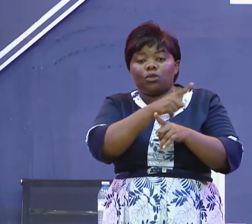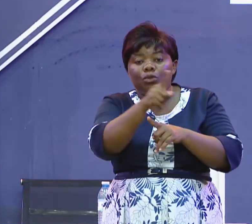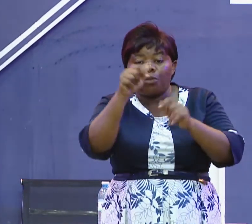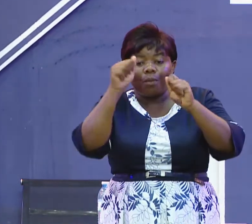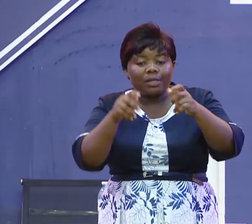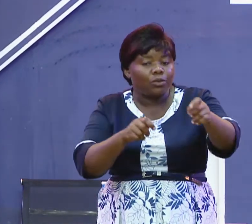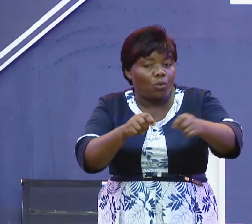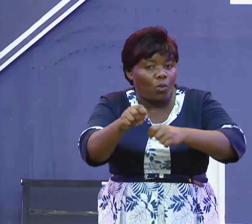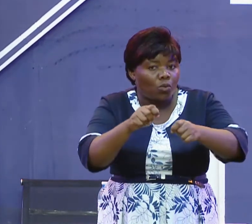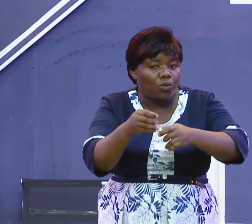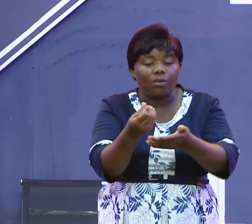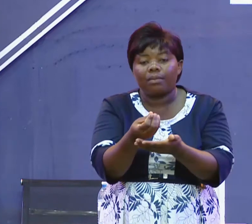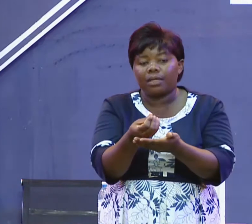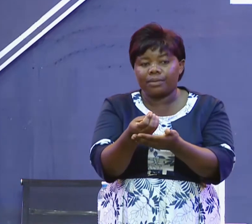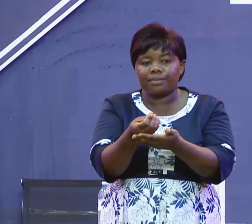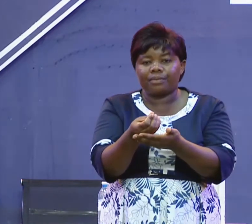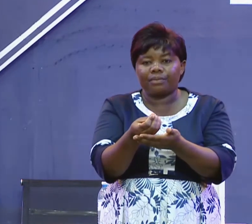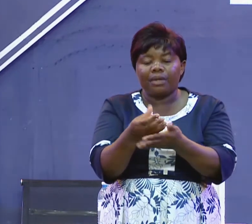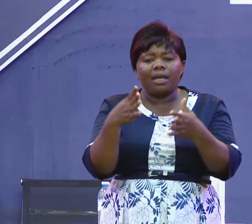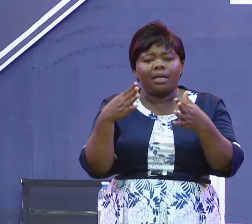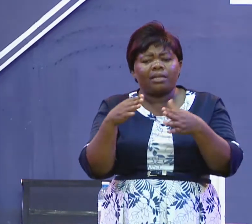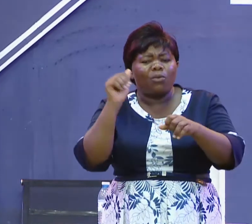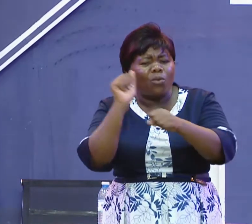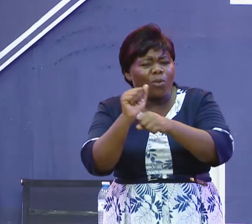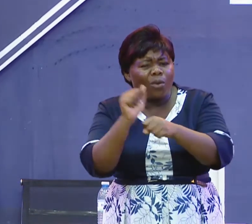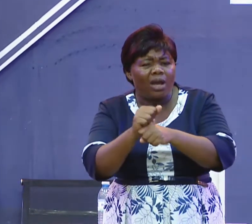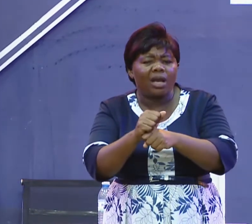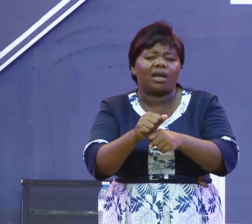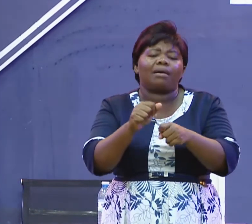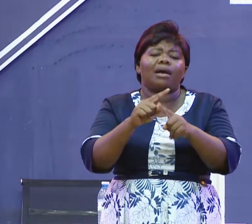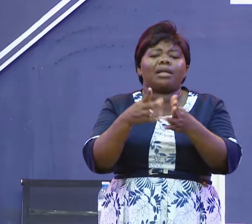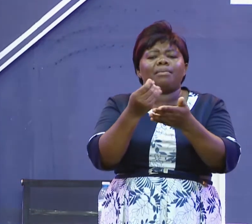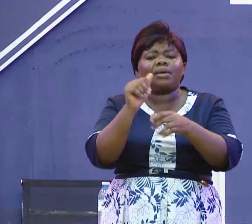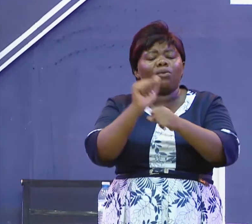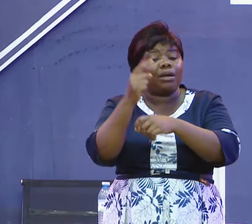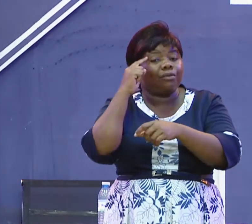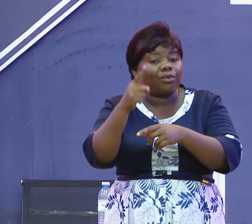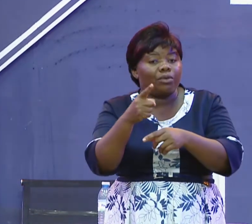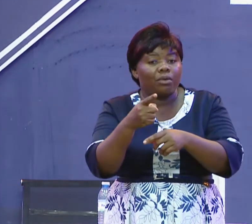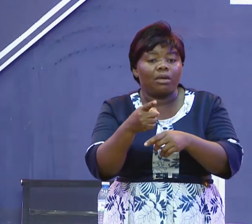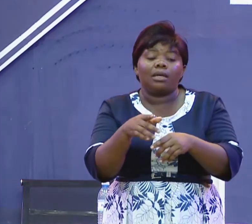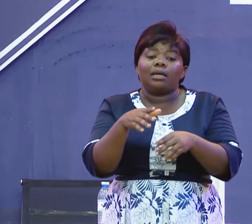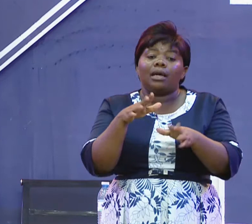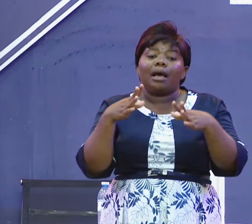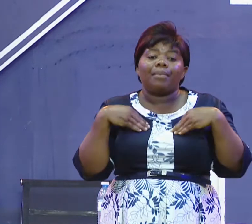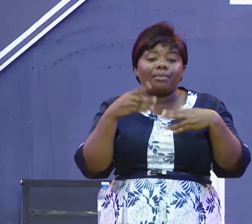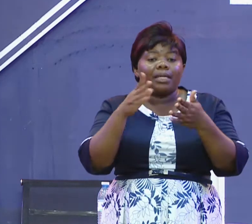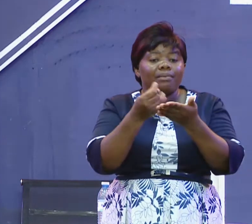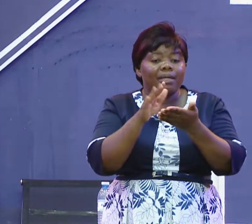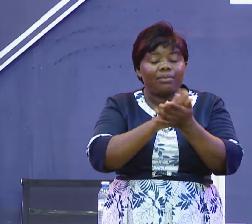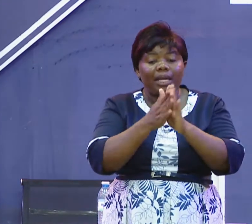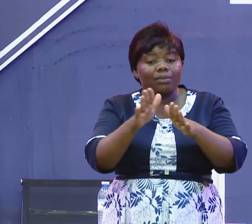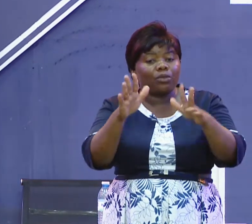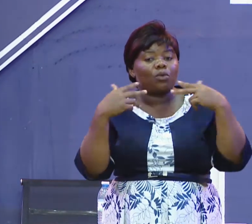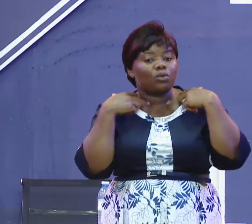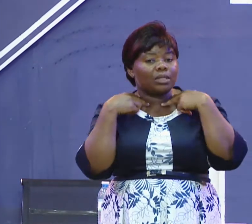But give money what to do. Leka sente zikolere. Let money work for Leka you. Leka sente abere mupakasiwo. Let money be